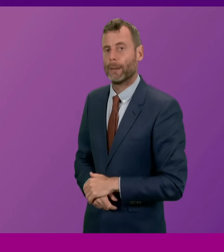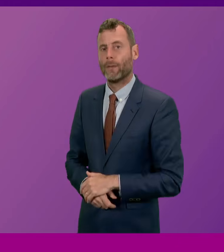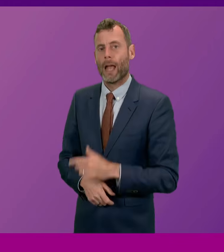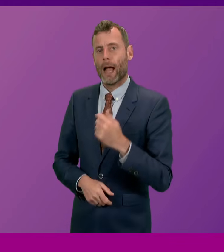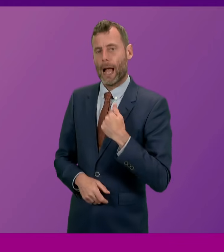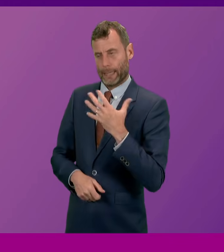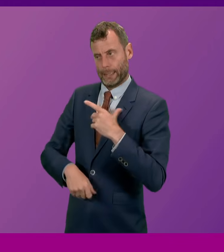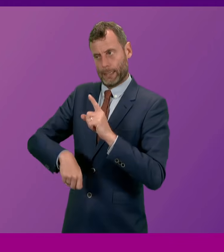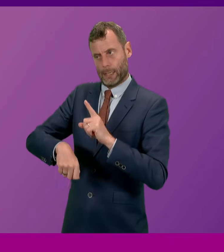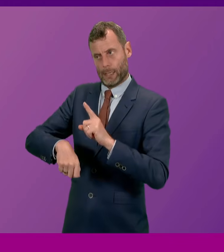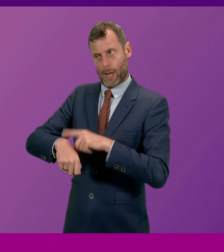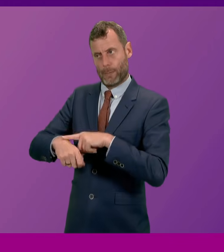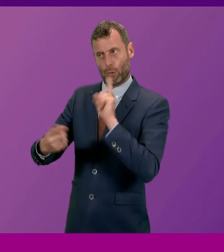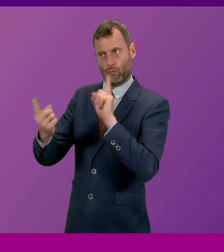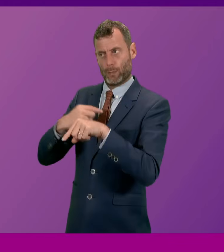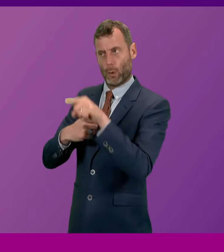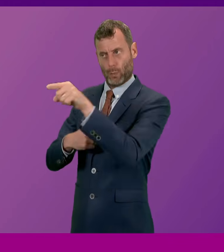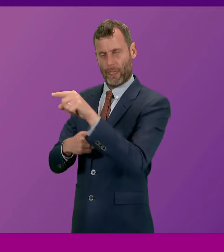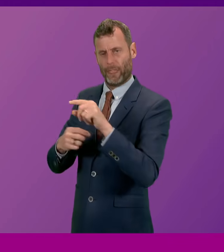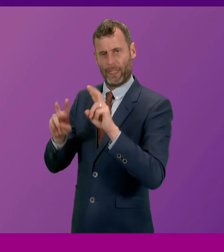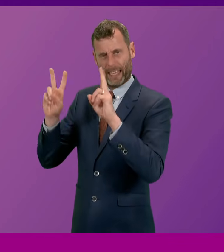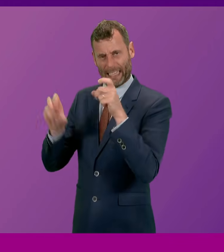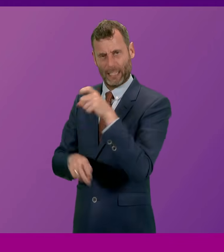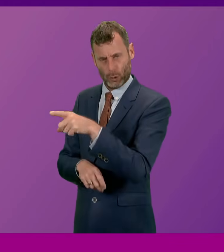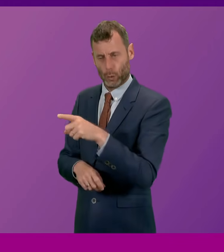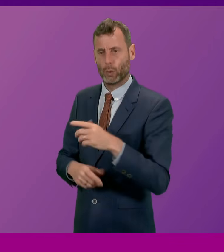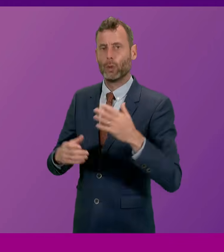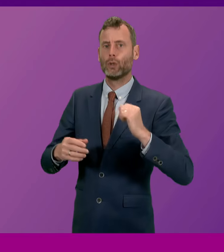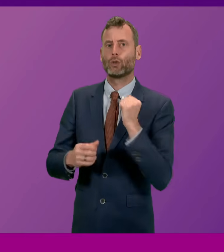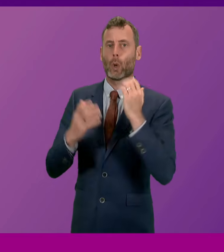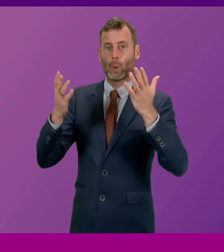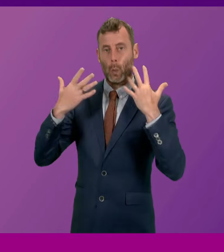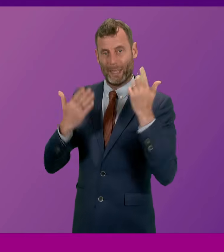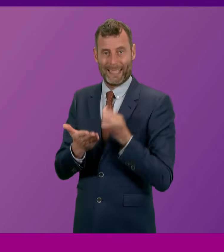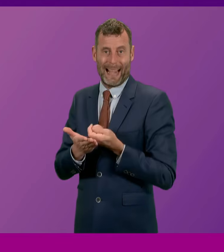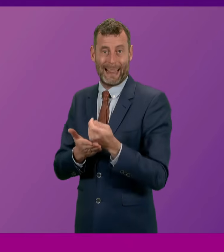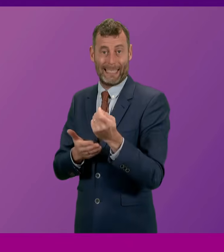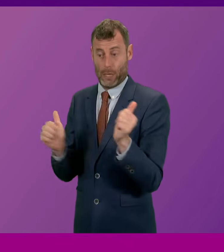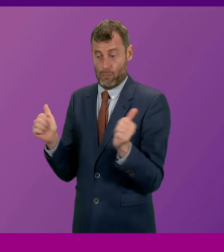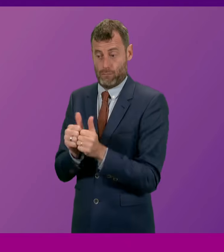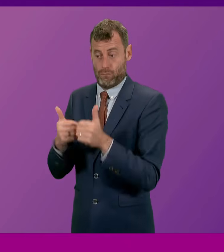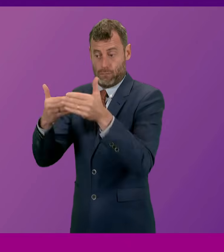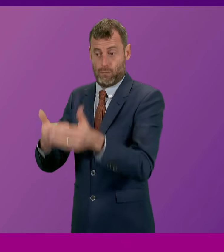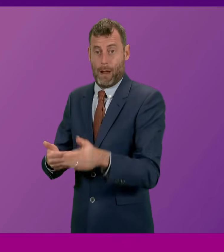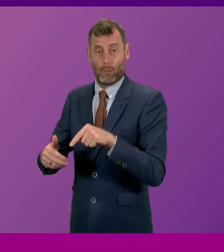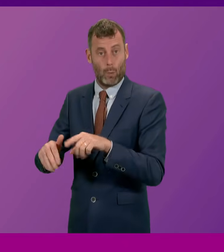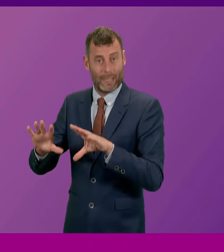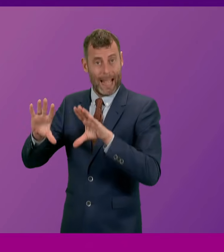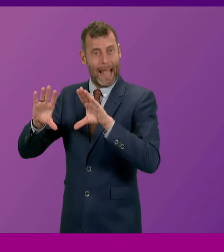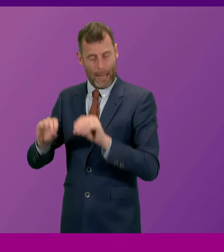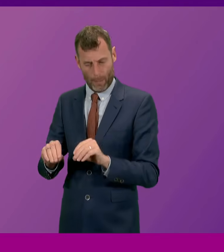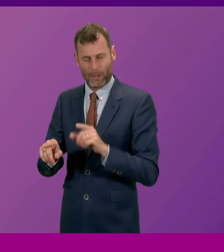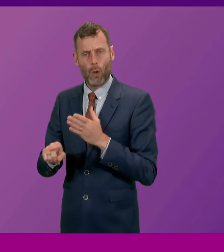that Mercedes Vialba raises with me. The ScotWind leasing round has been completed in an